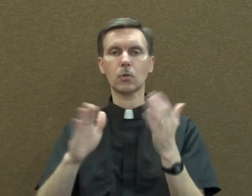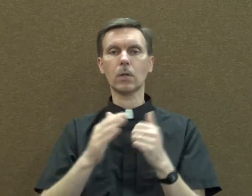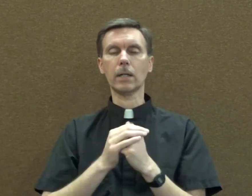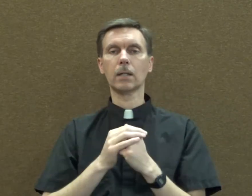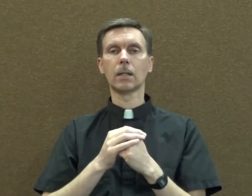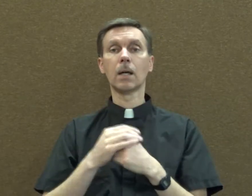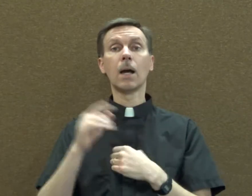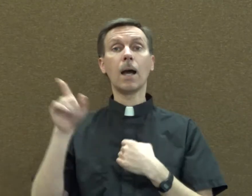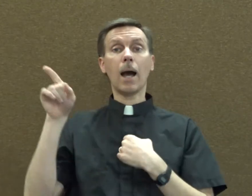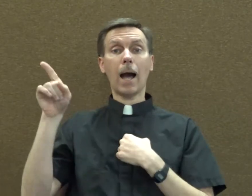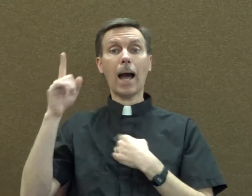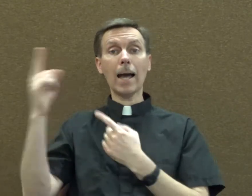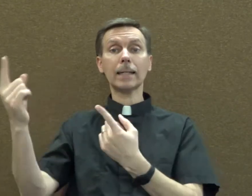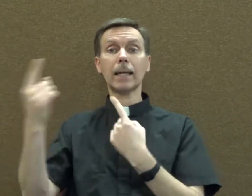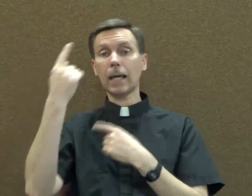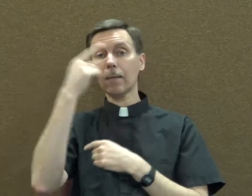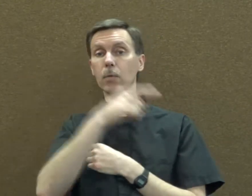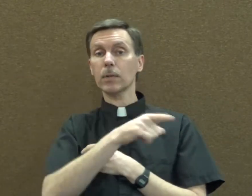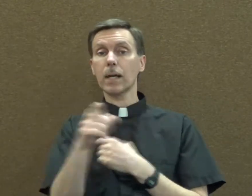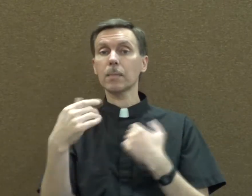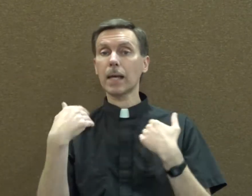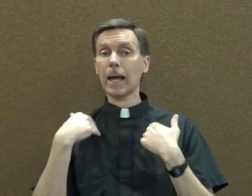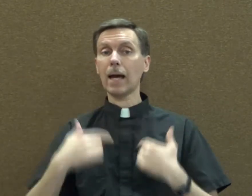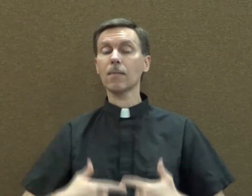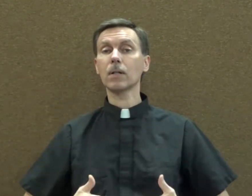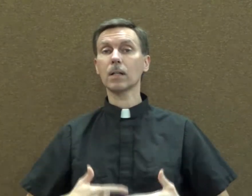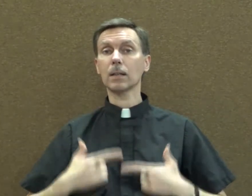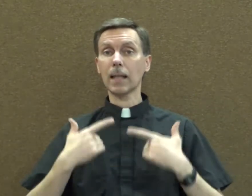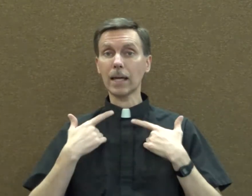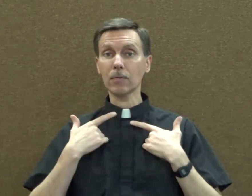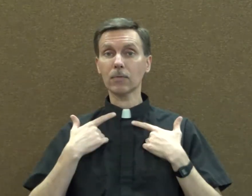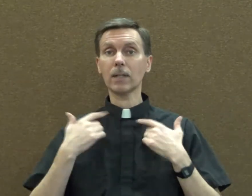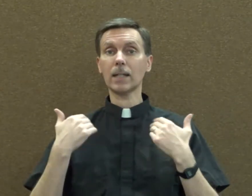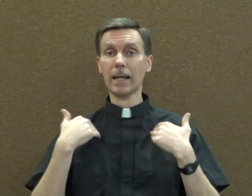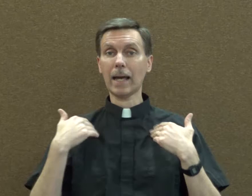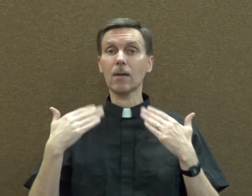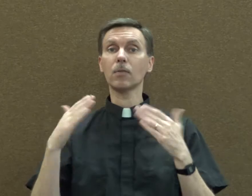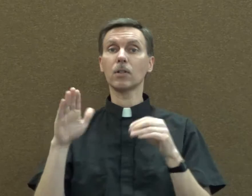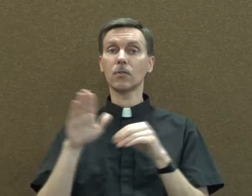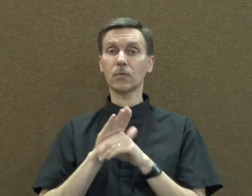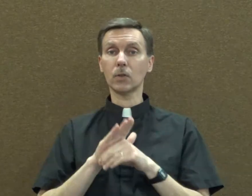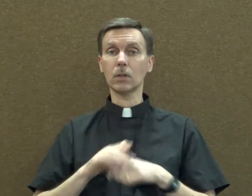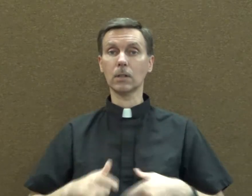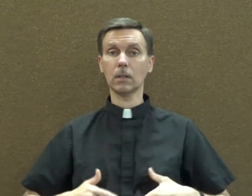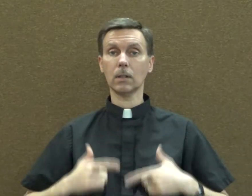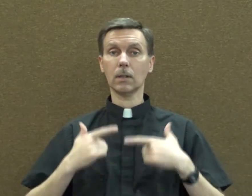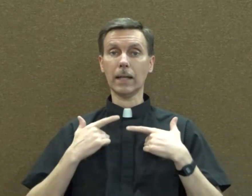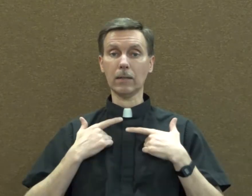destroy. I came for them to have life and have full life.